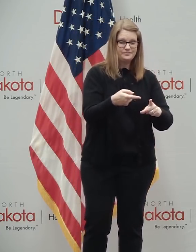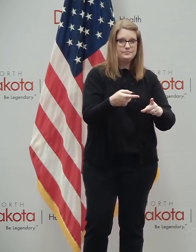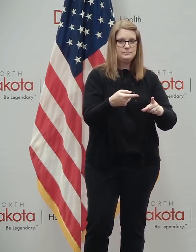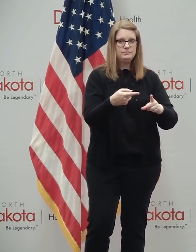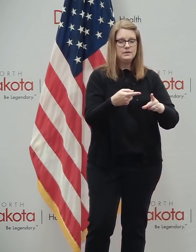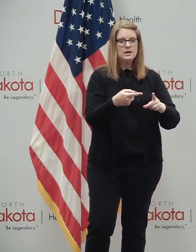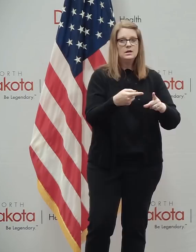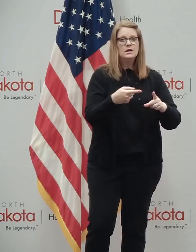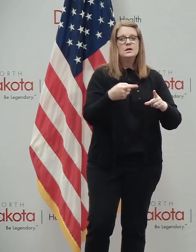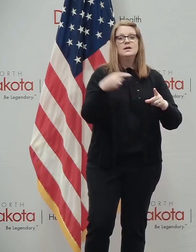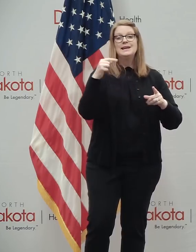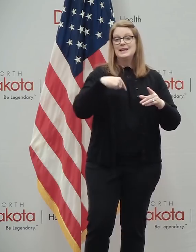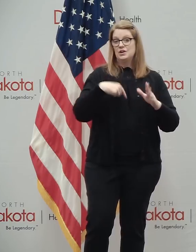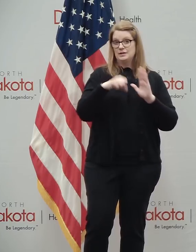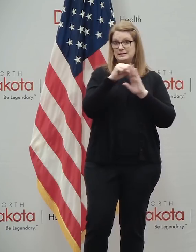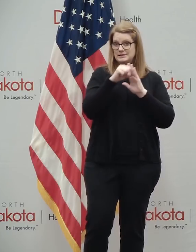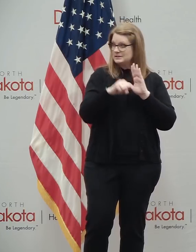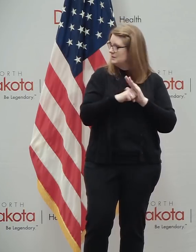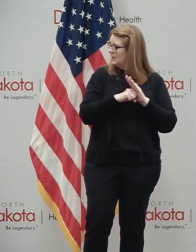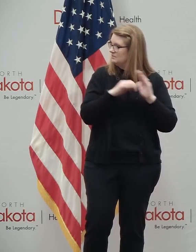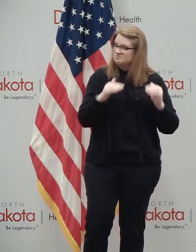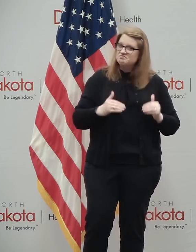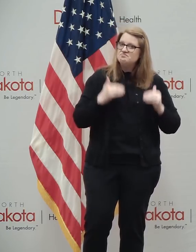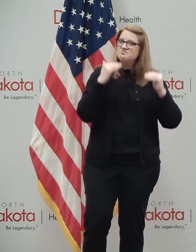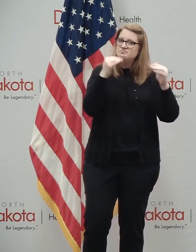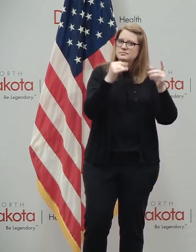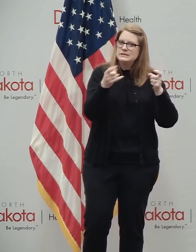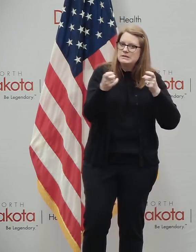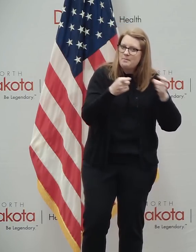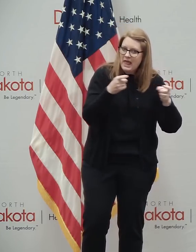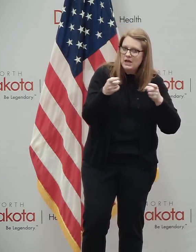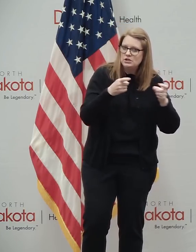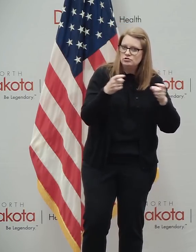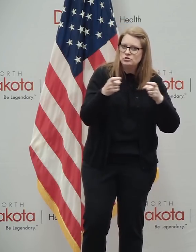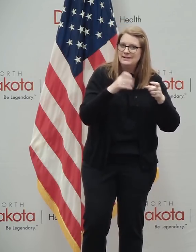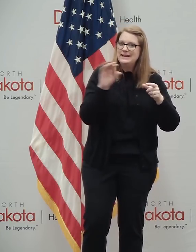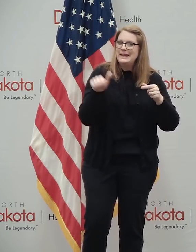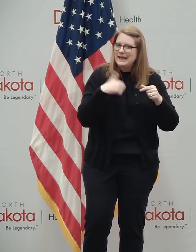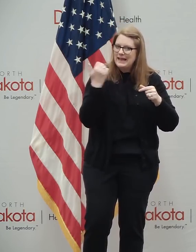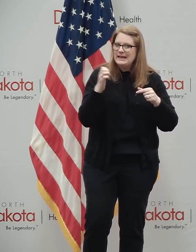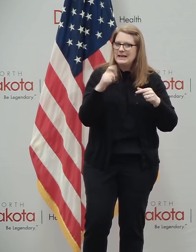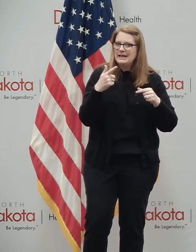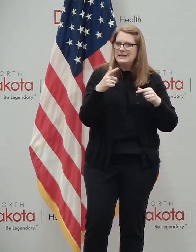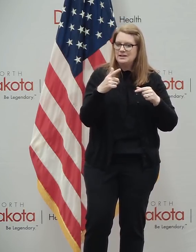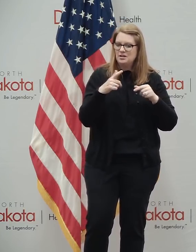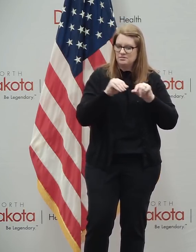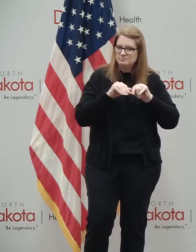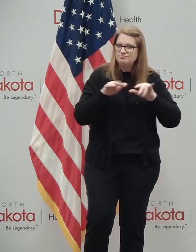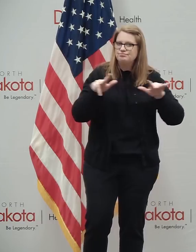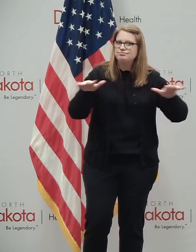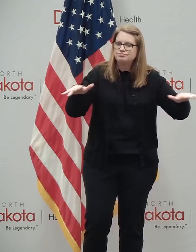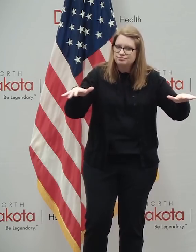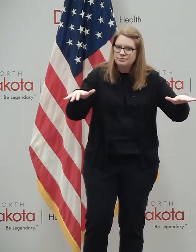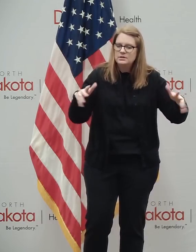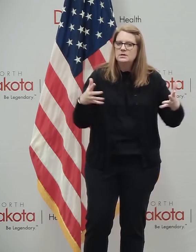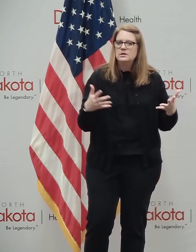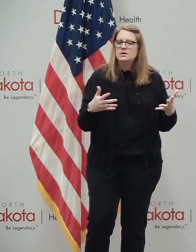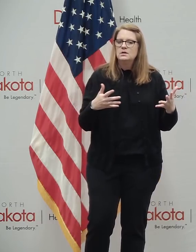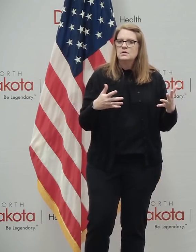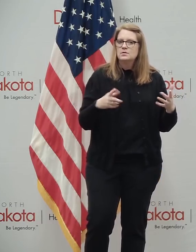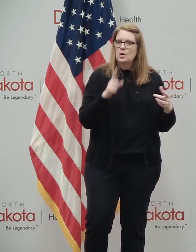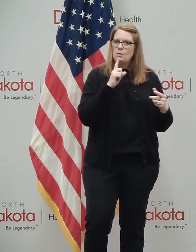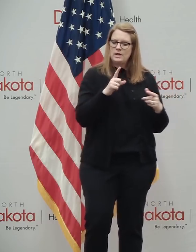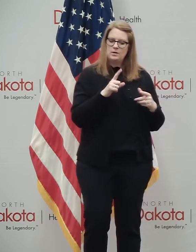functionality that we've built up as a state to manage, any epidemic. When we're managing that, what we want to do is we want to be